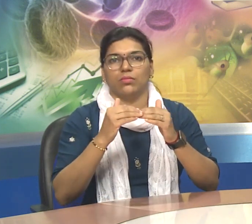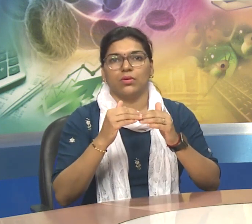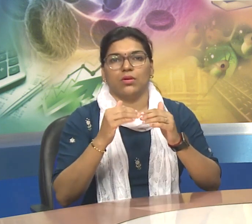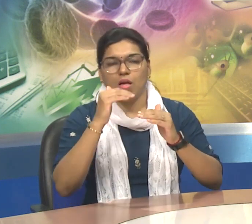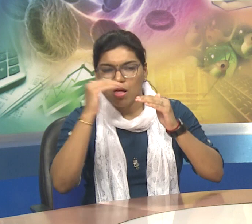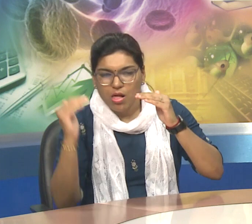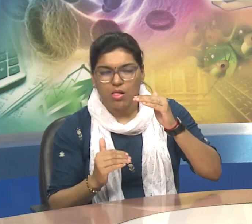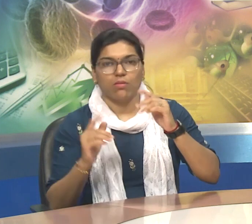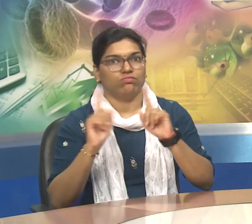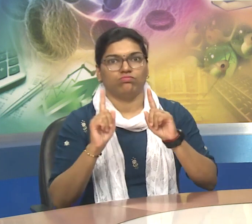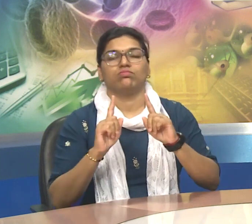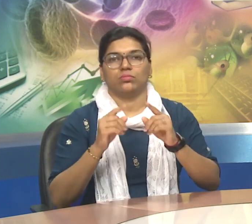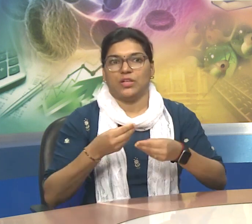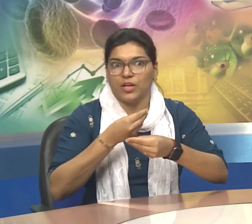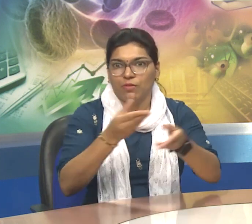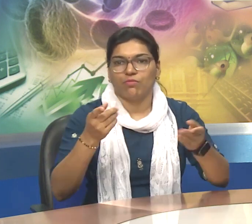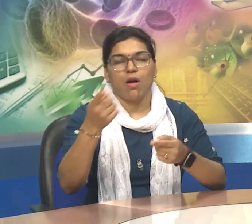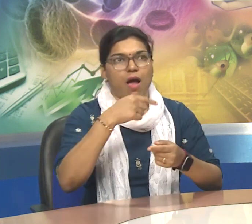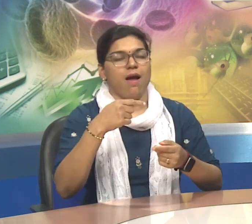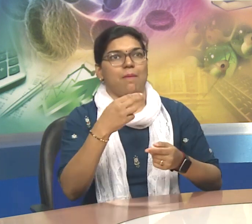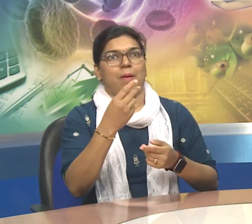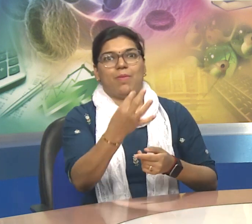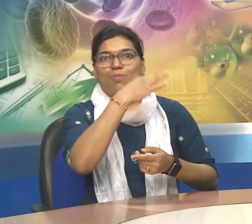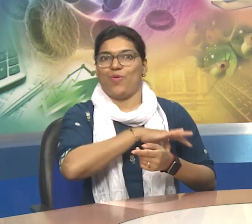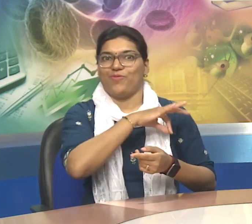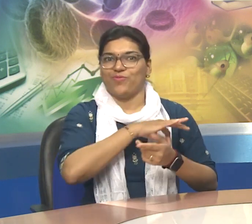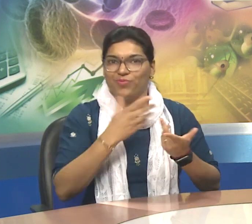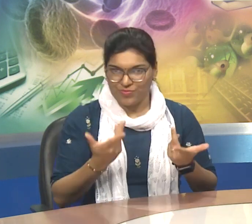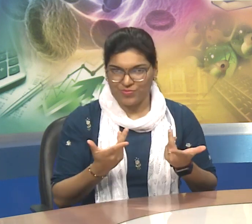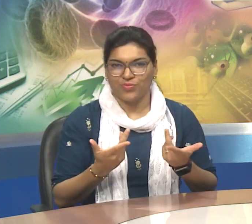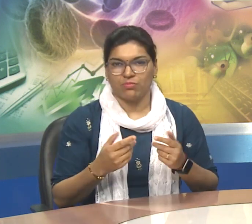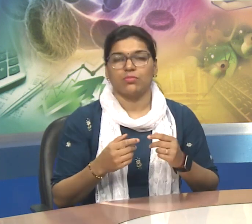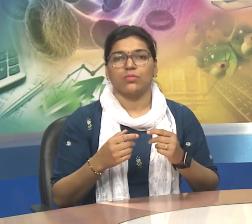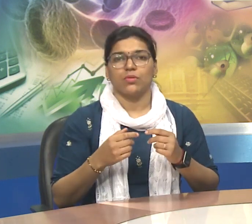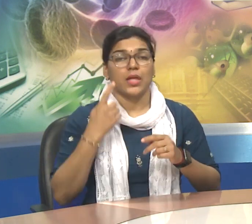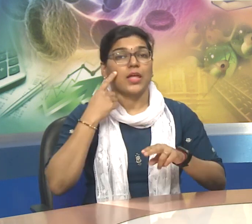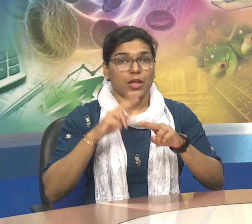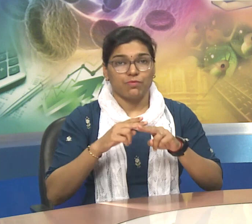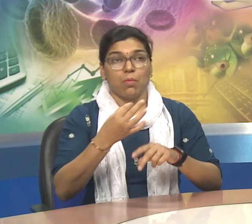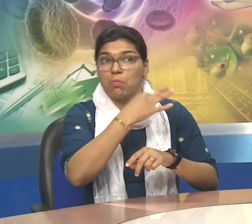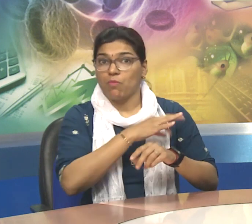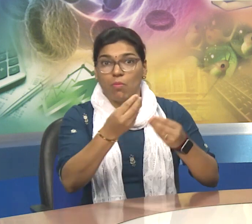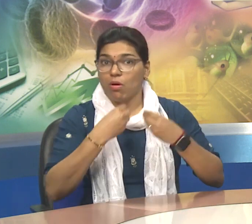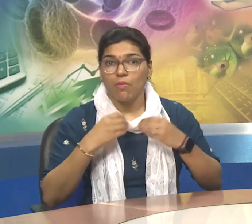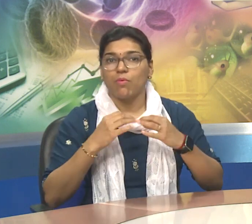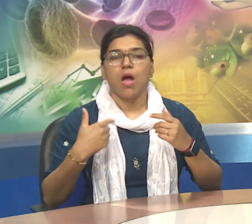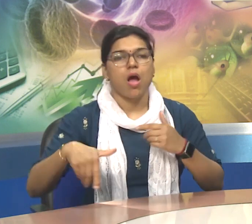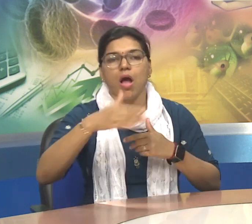Different kinds of benefits given by government or